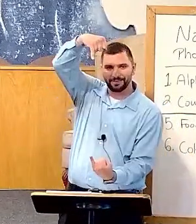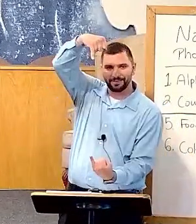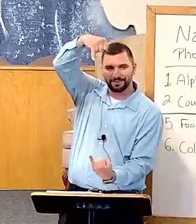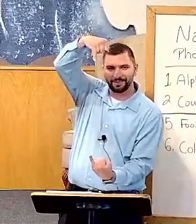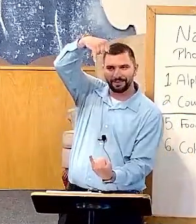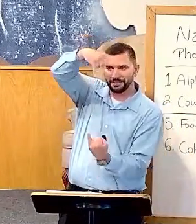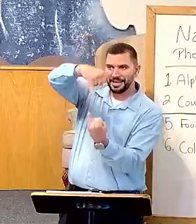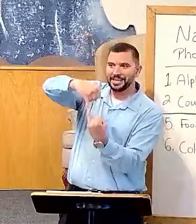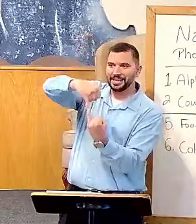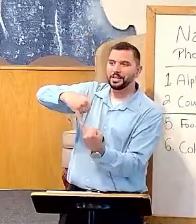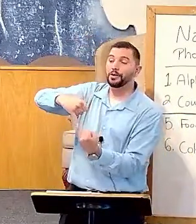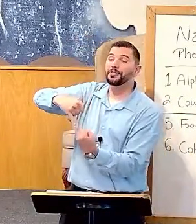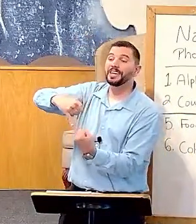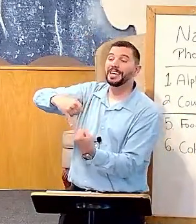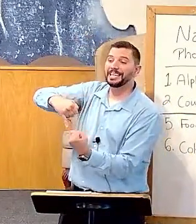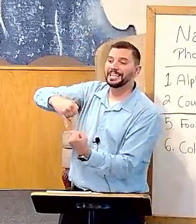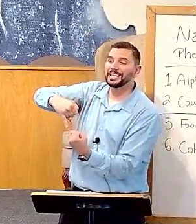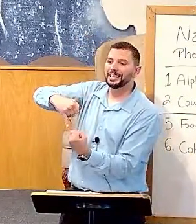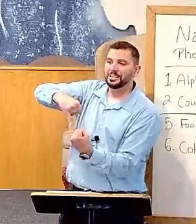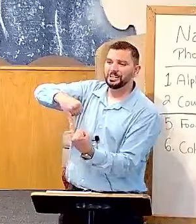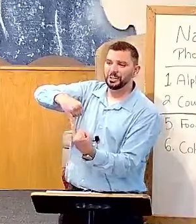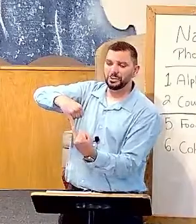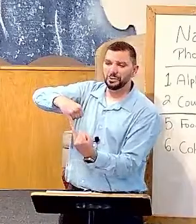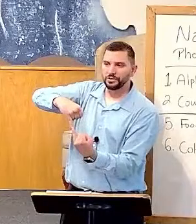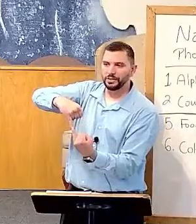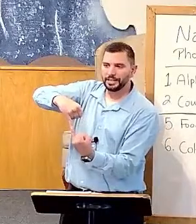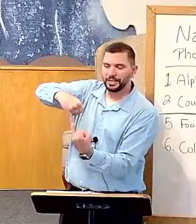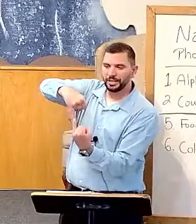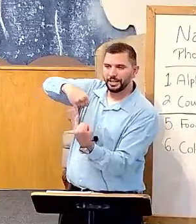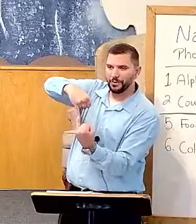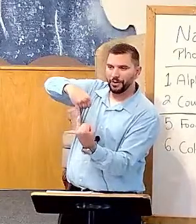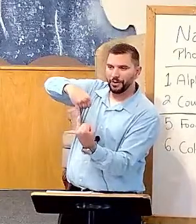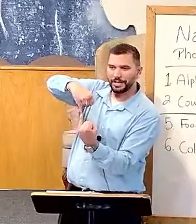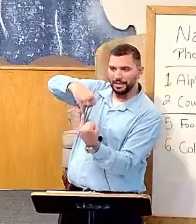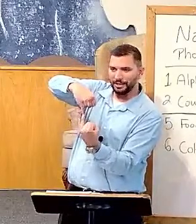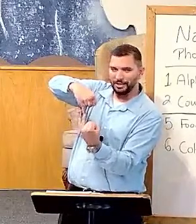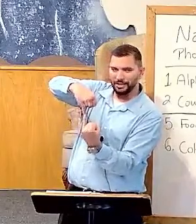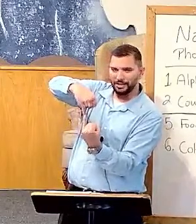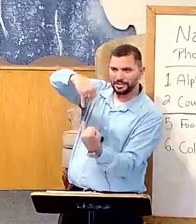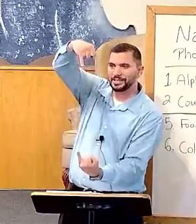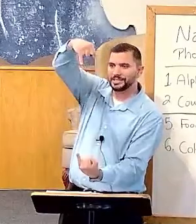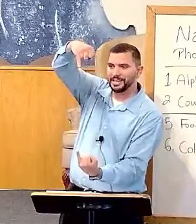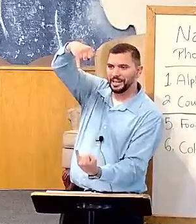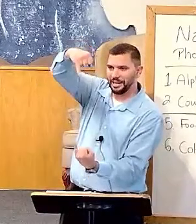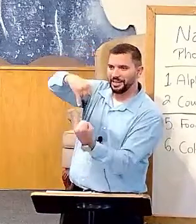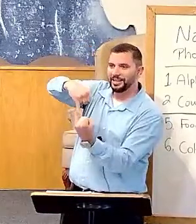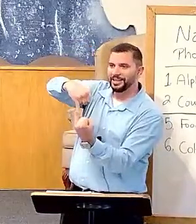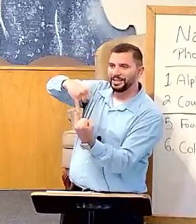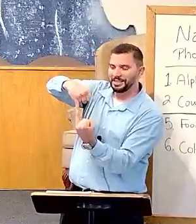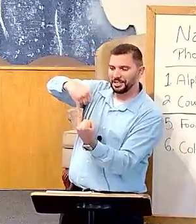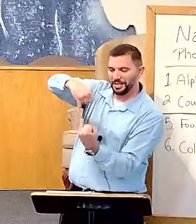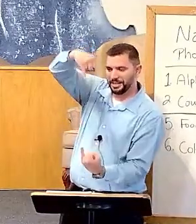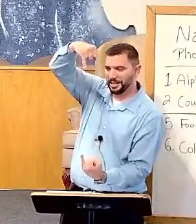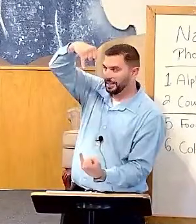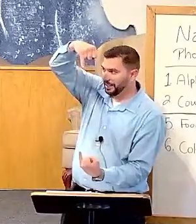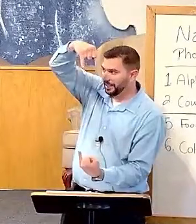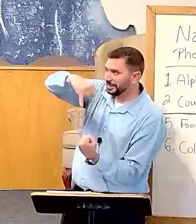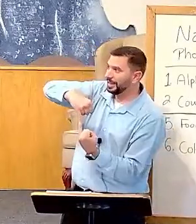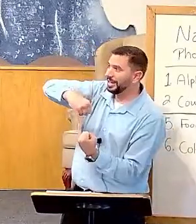You're thin. No, thin. So like a walking stick, that's skinny. That's thin. That's line